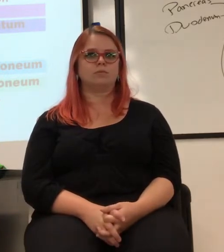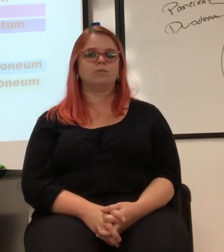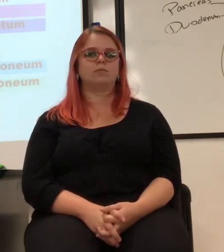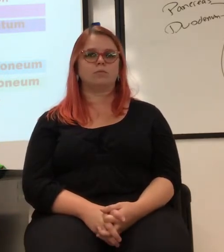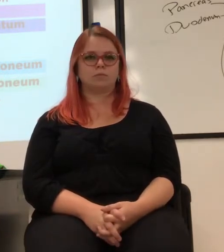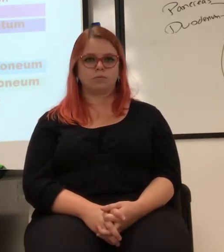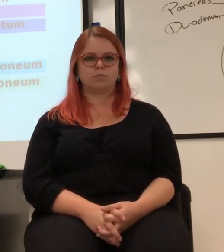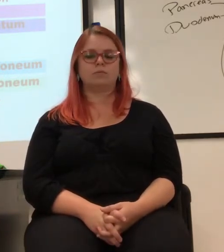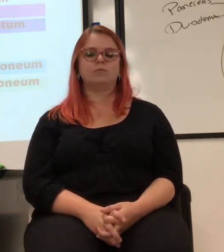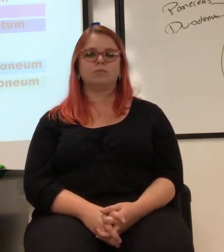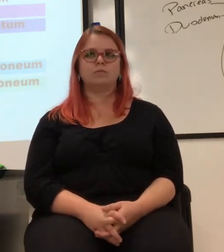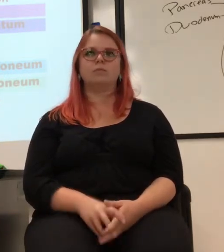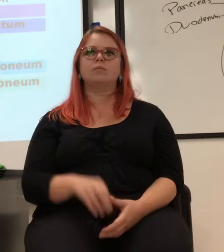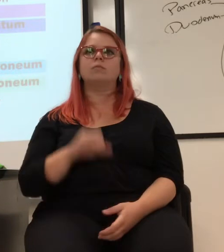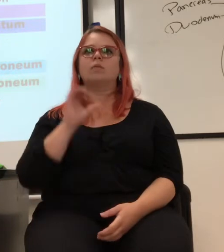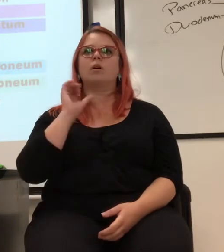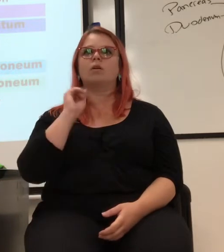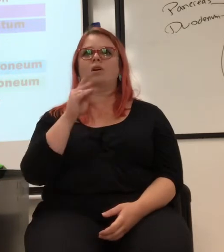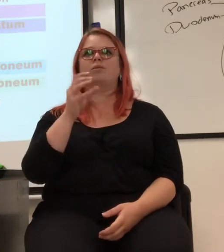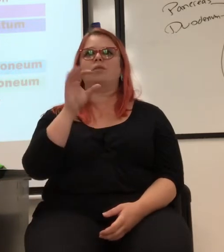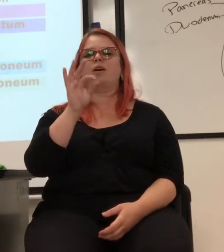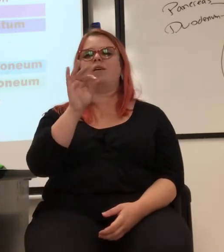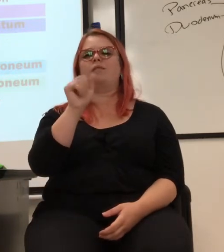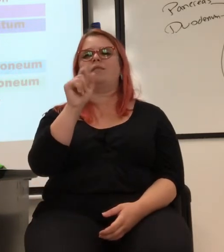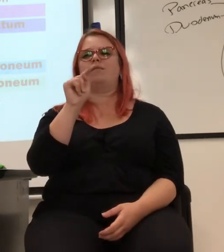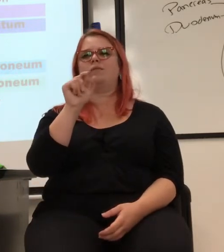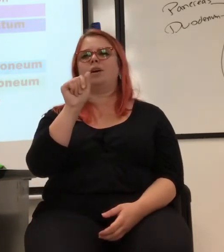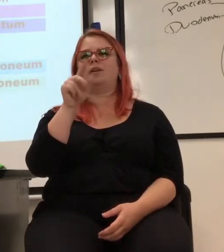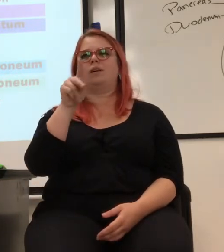Okay, so that fat apron, again, that's the greater omentum.